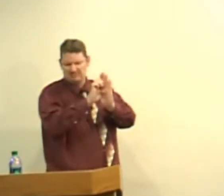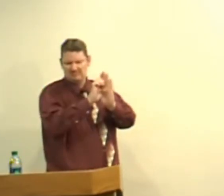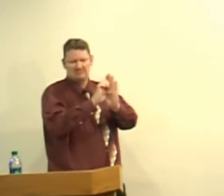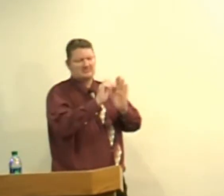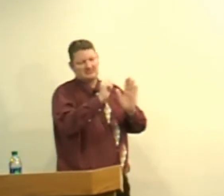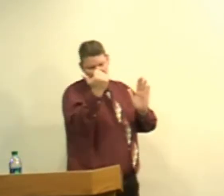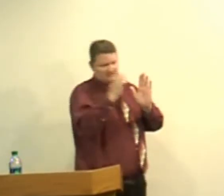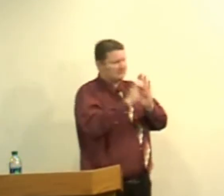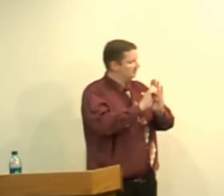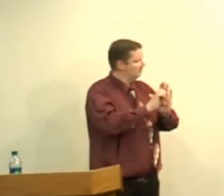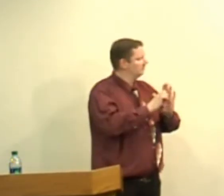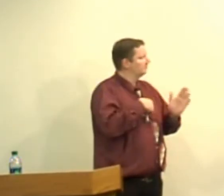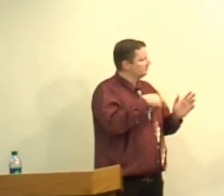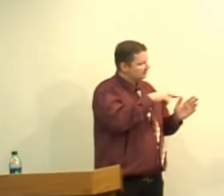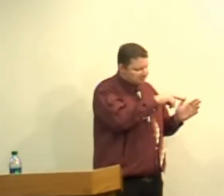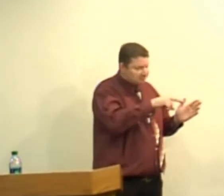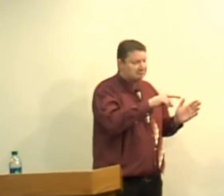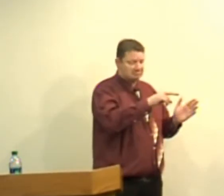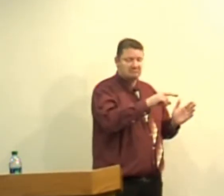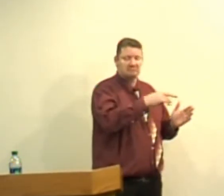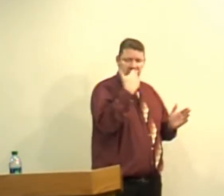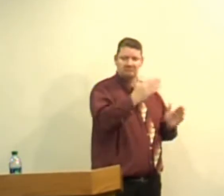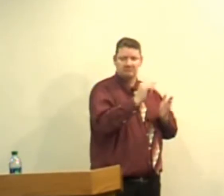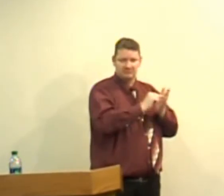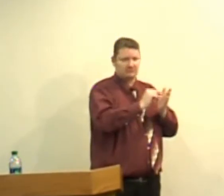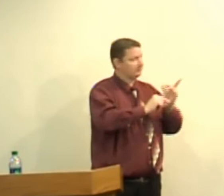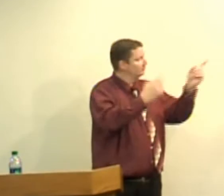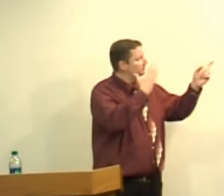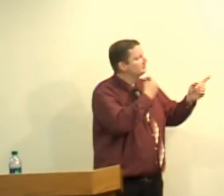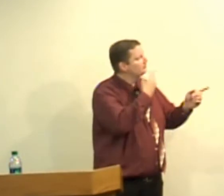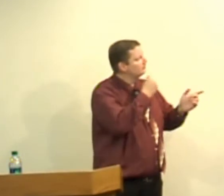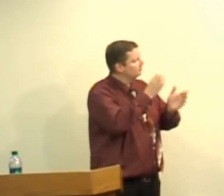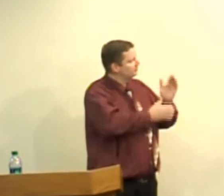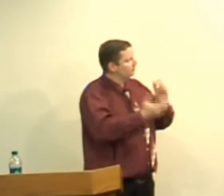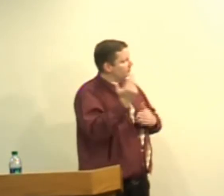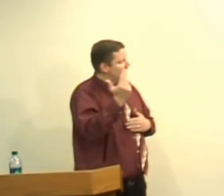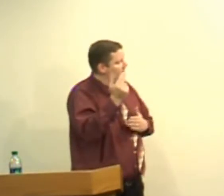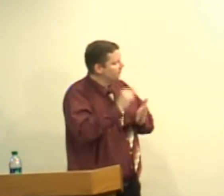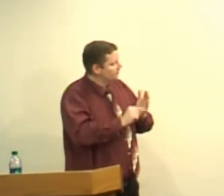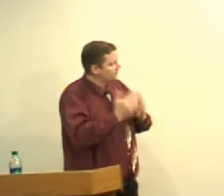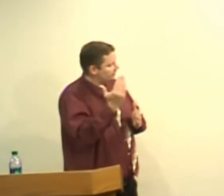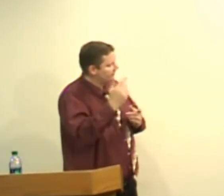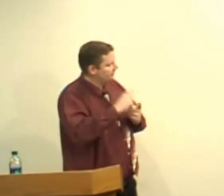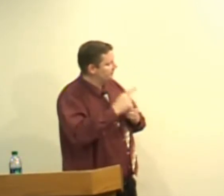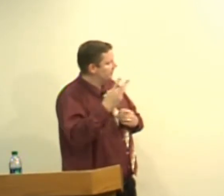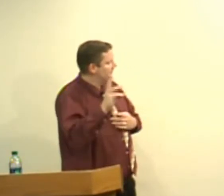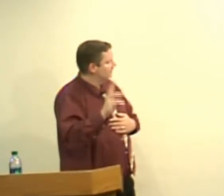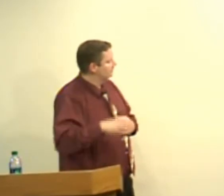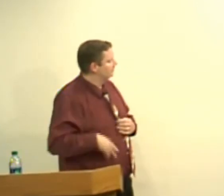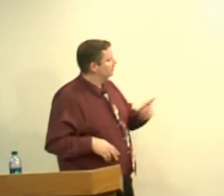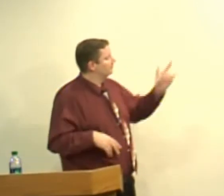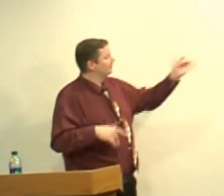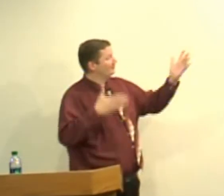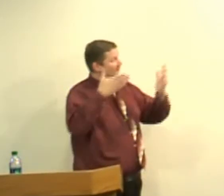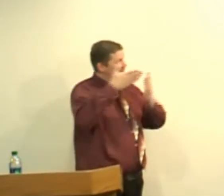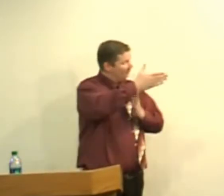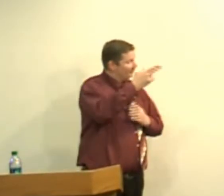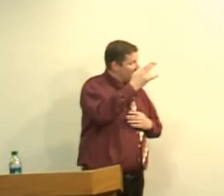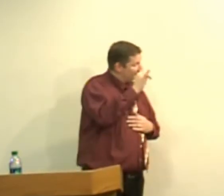A few more examples here to look, to see. These are from Hebrews, chapter 13, verses 15